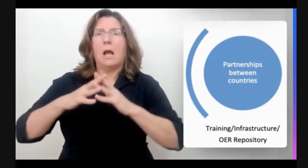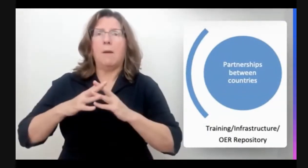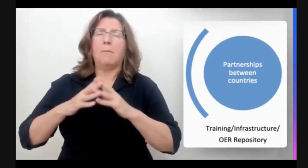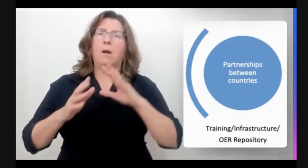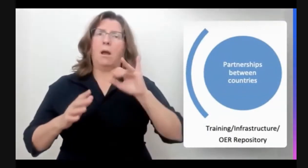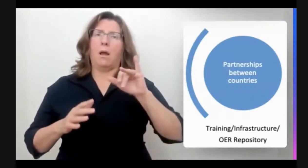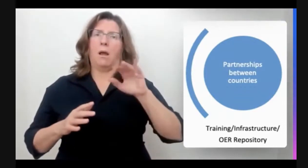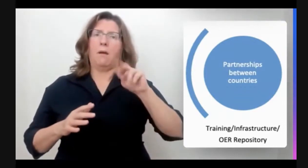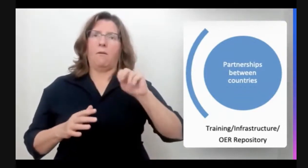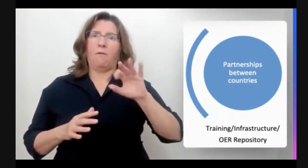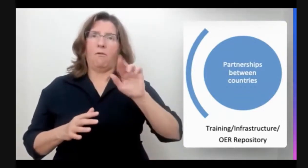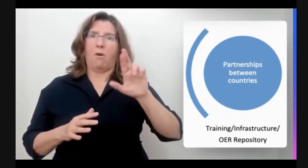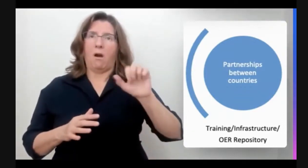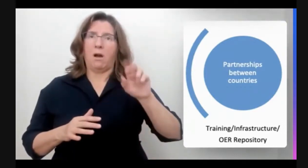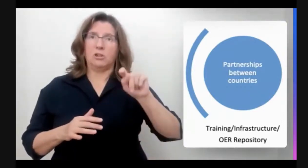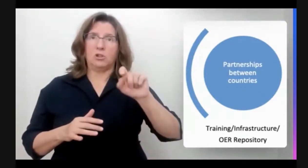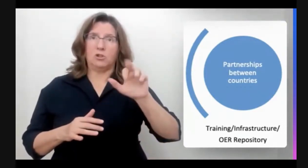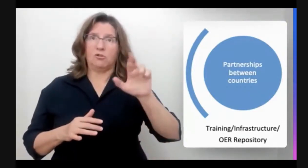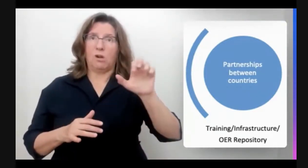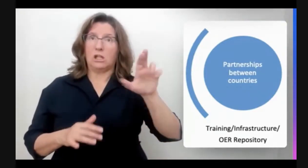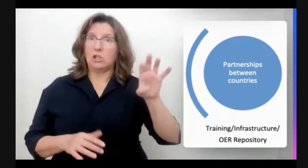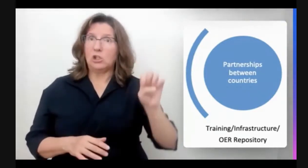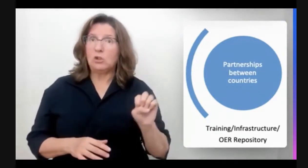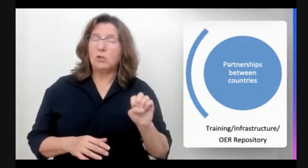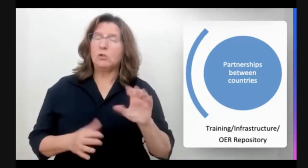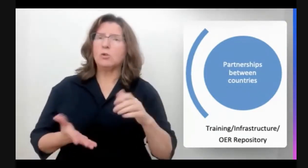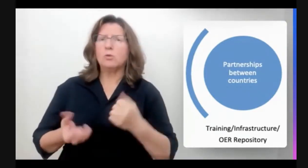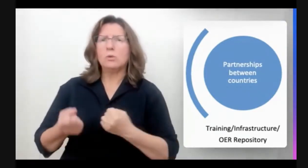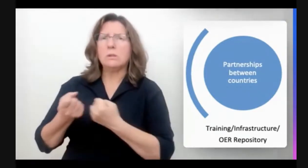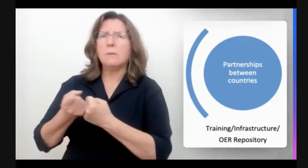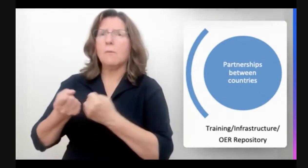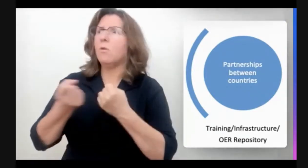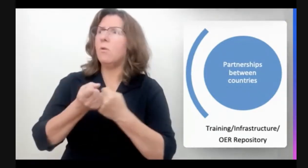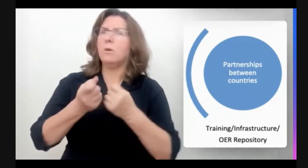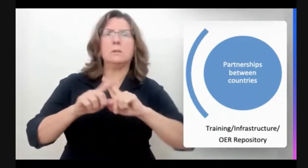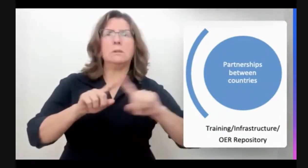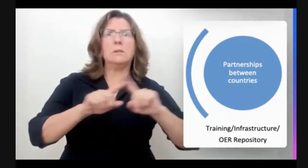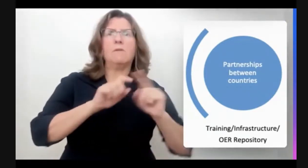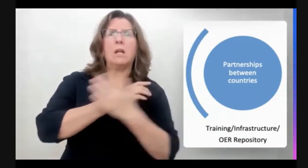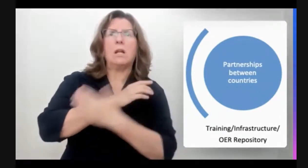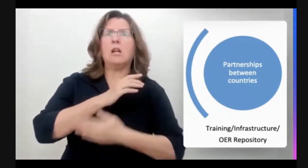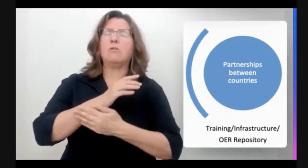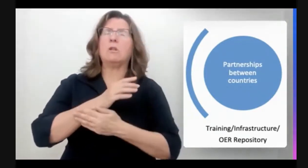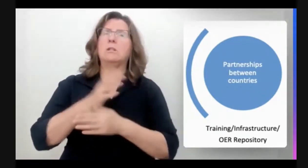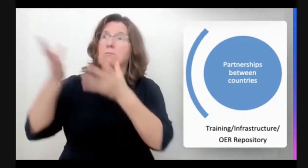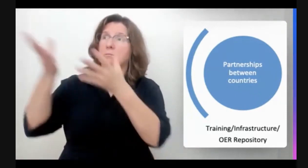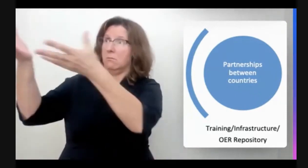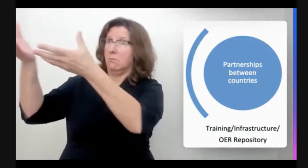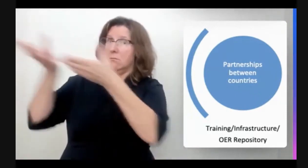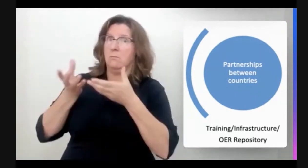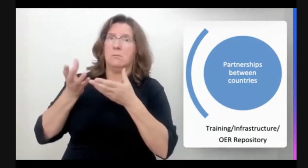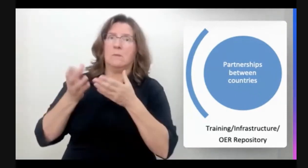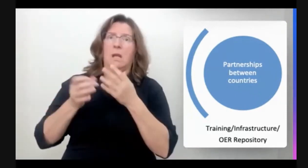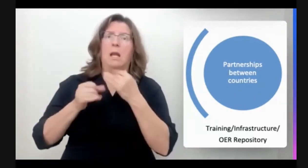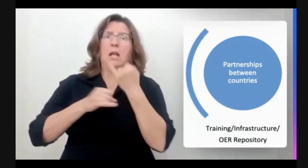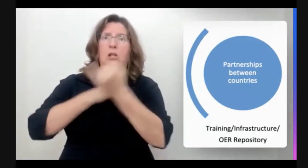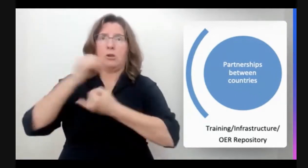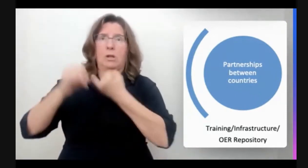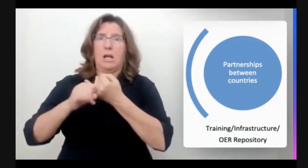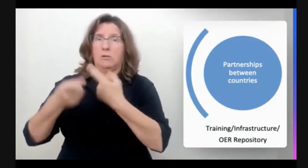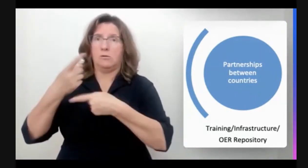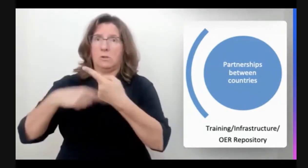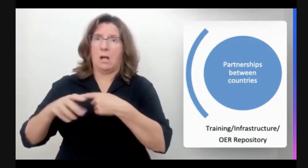and the necessary infrastructure so that they can access the OER repository and